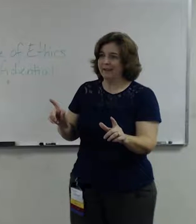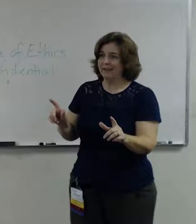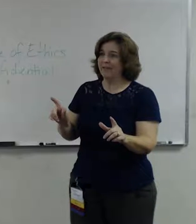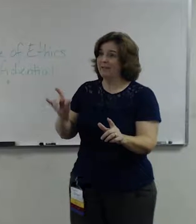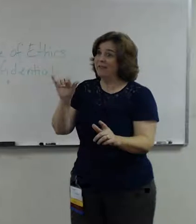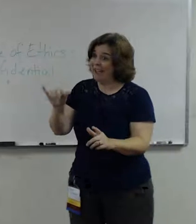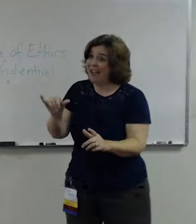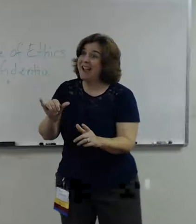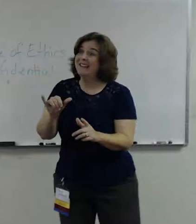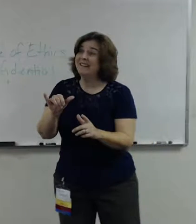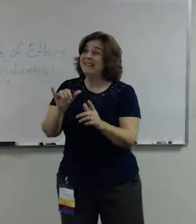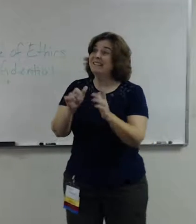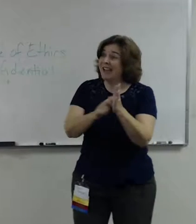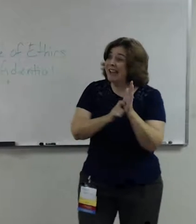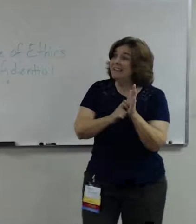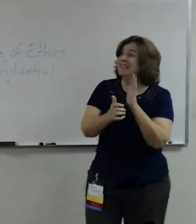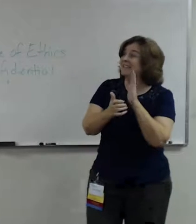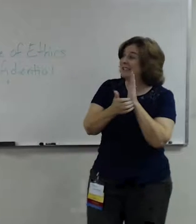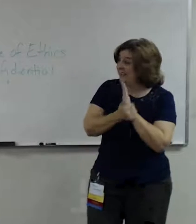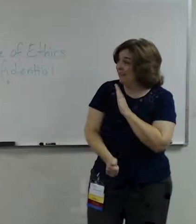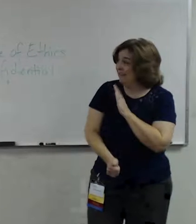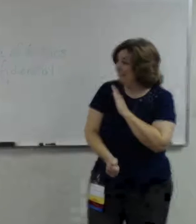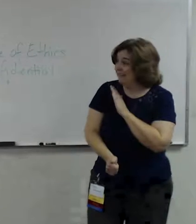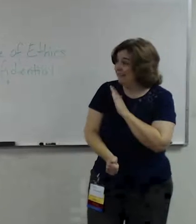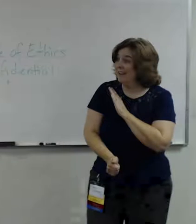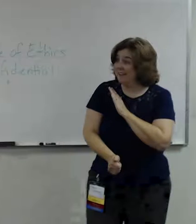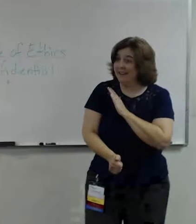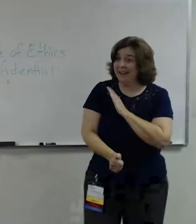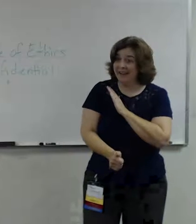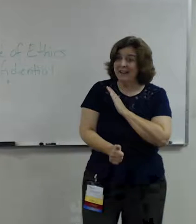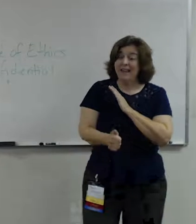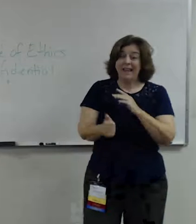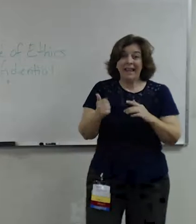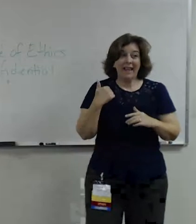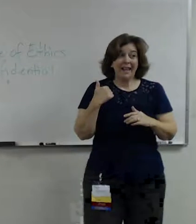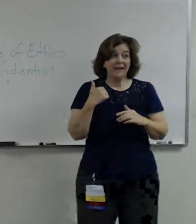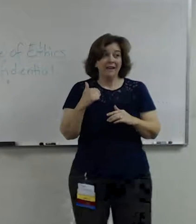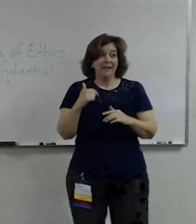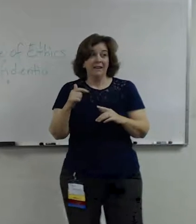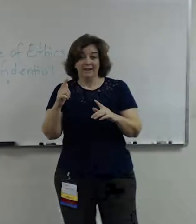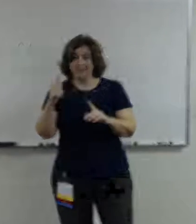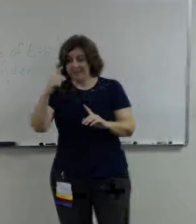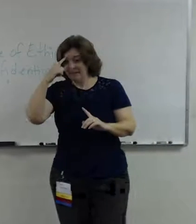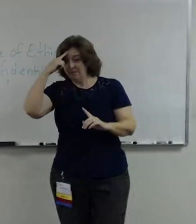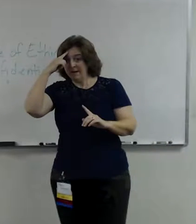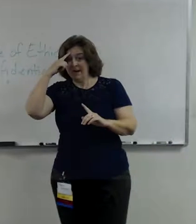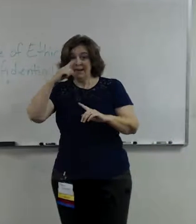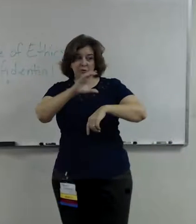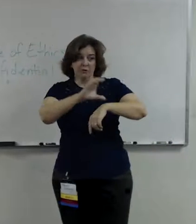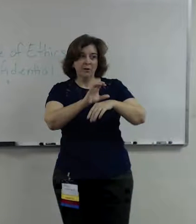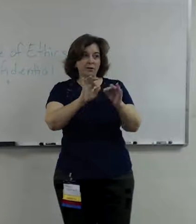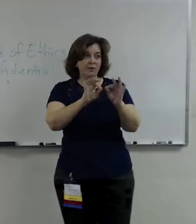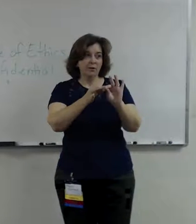Well, that takes skill, okay? And keep in mind, church